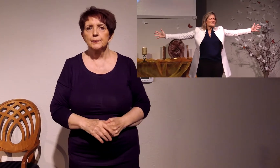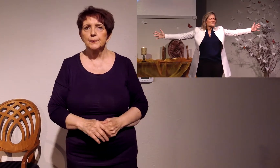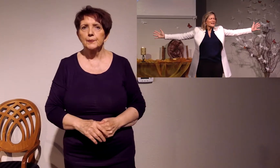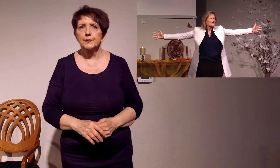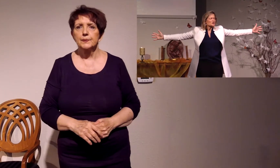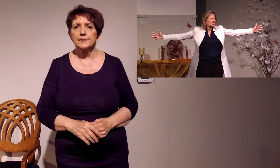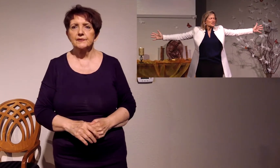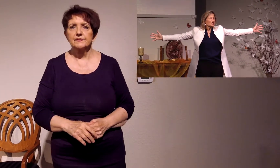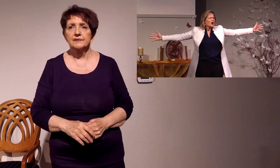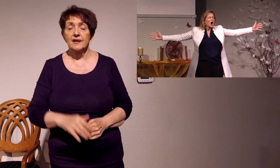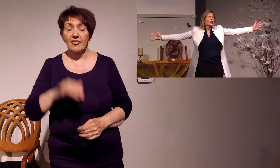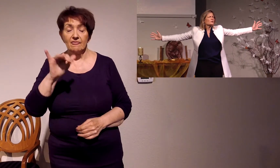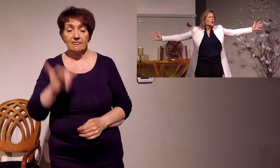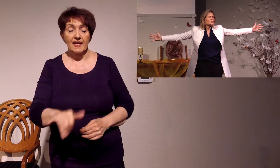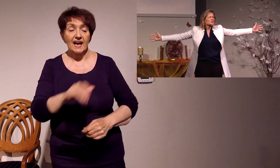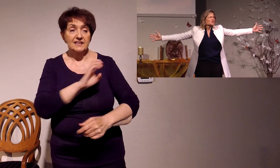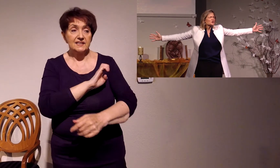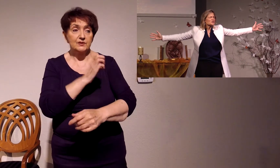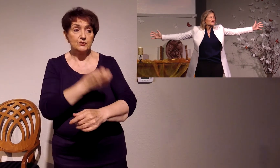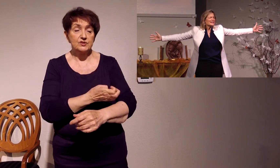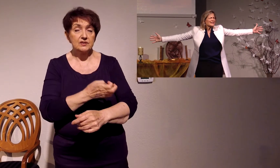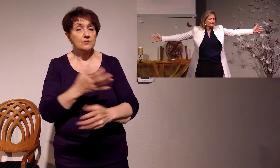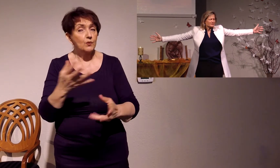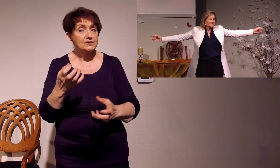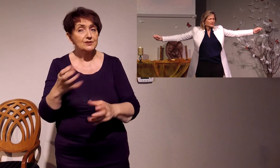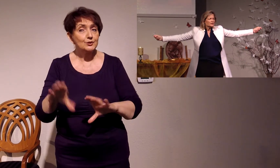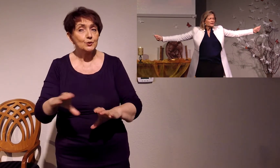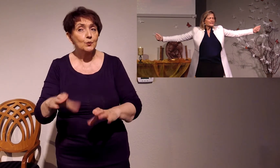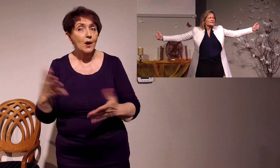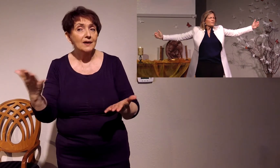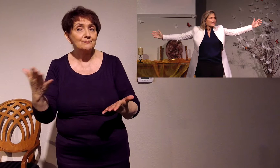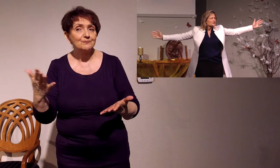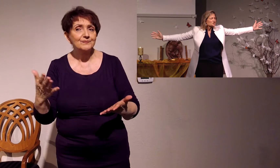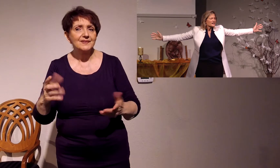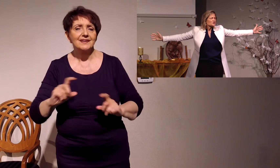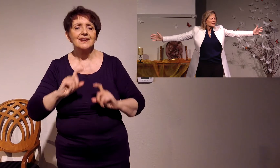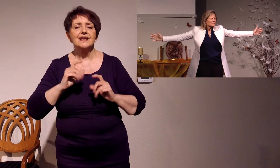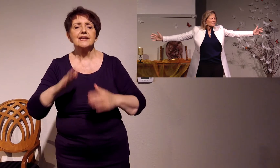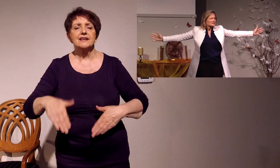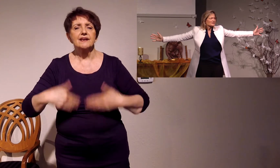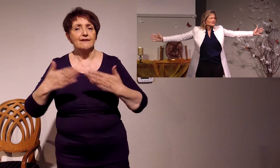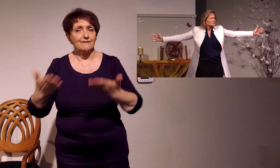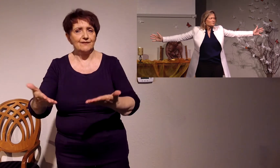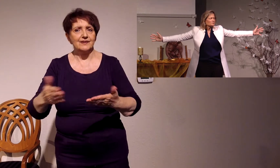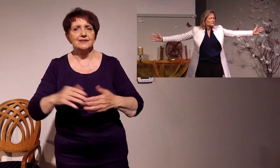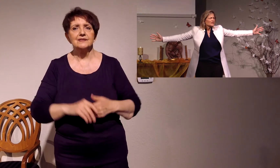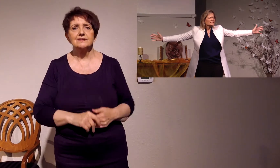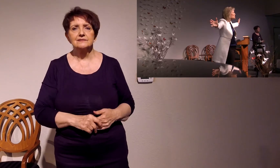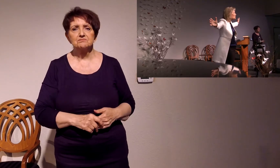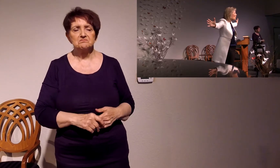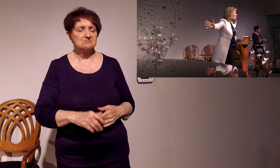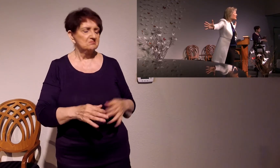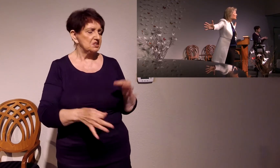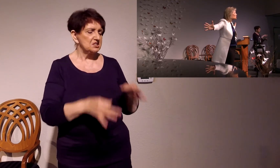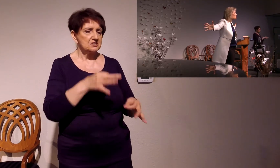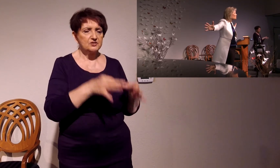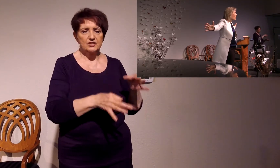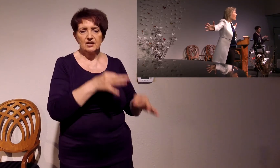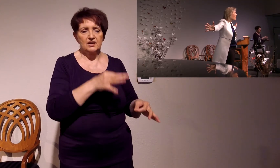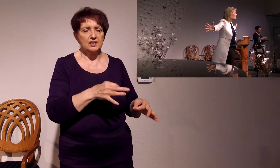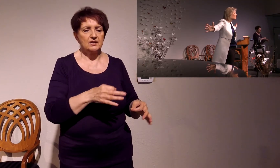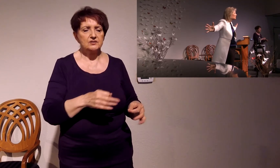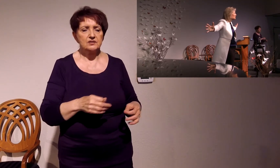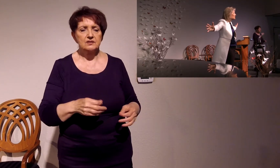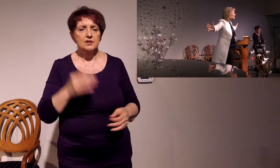You see, this energy, all it wants to do is give. It doesn't make judgments. It doesn't know big or